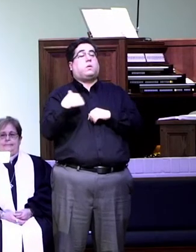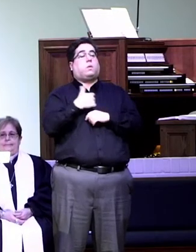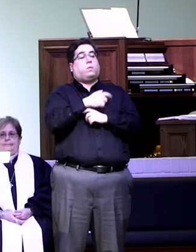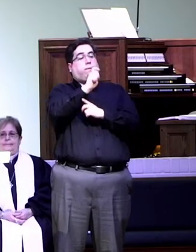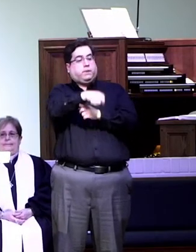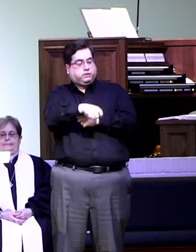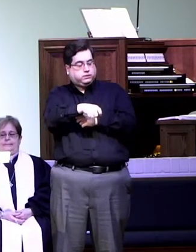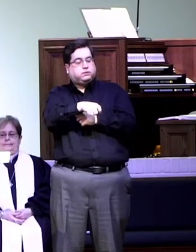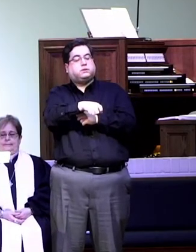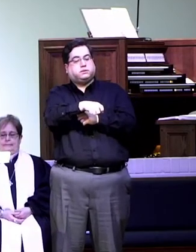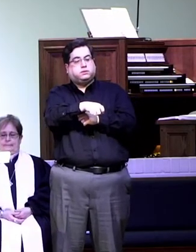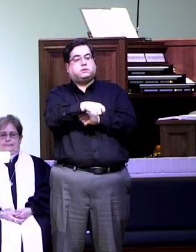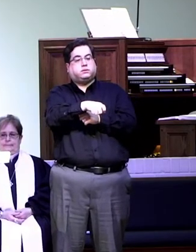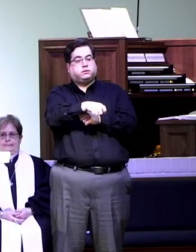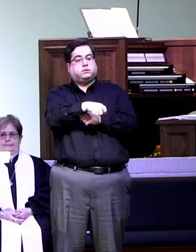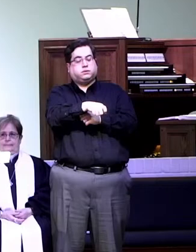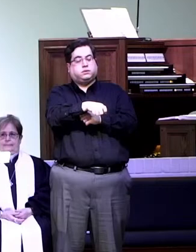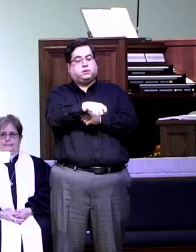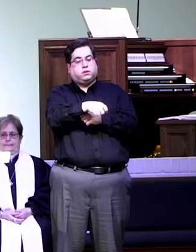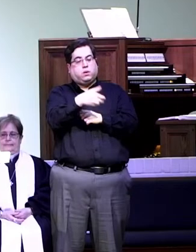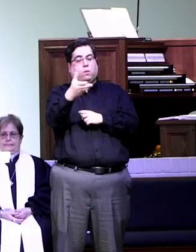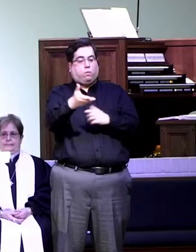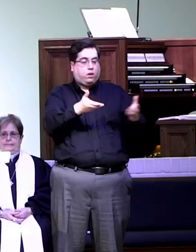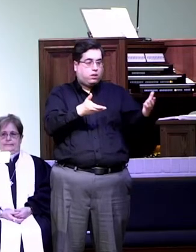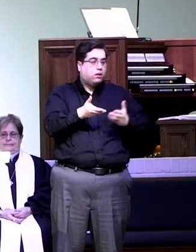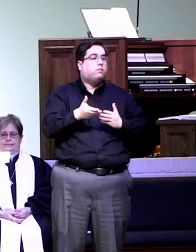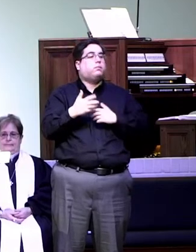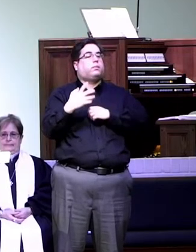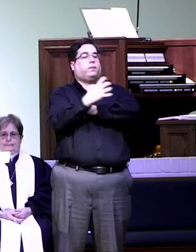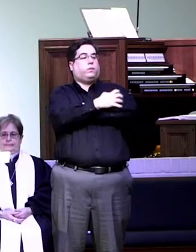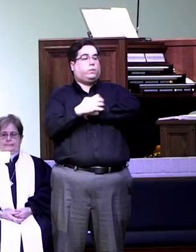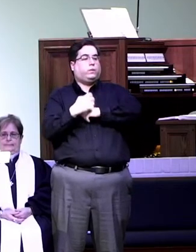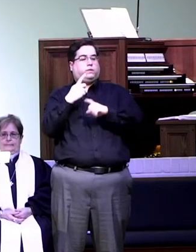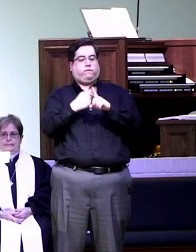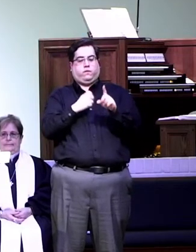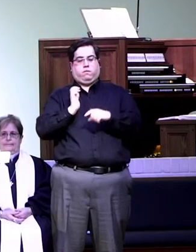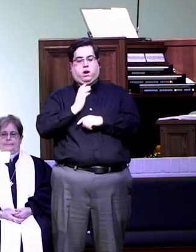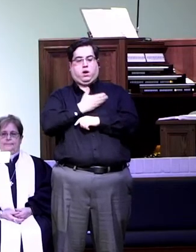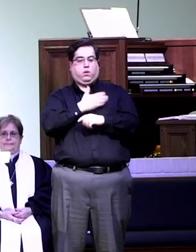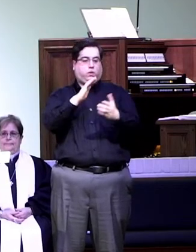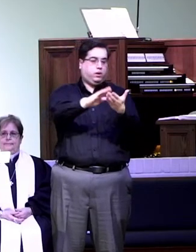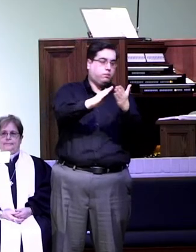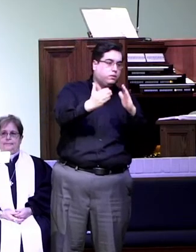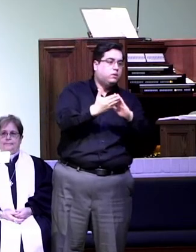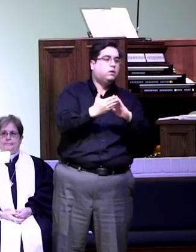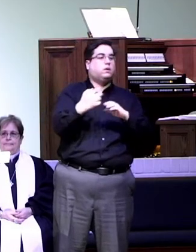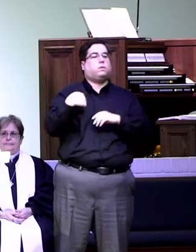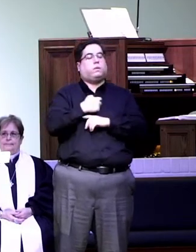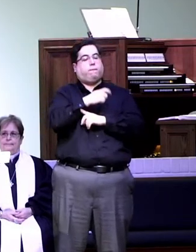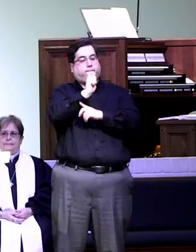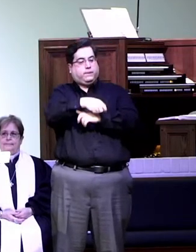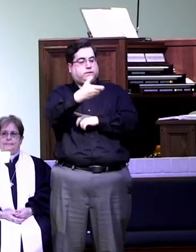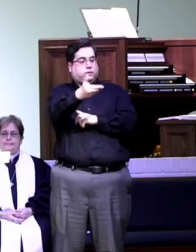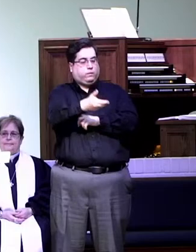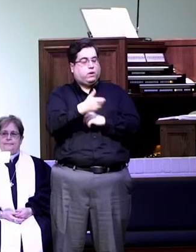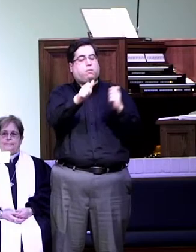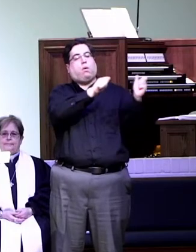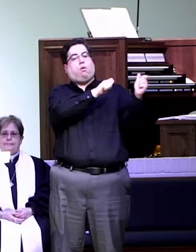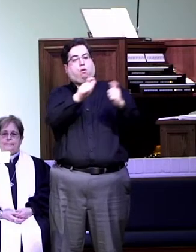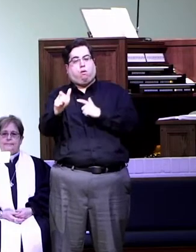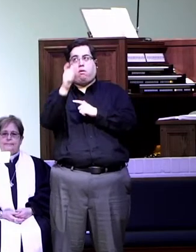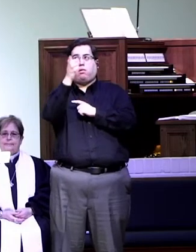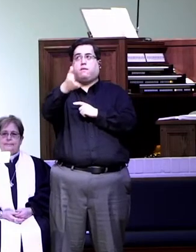must welcome the wounds from our community. And we must welcome all of